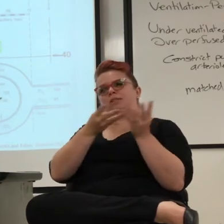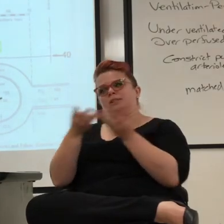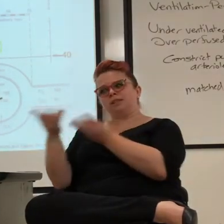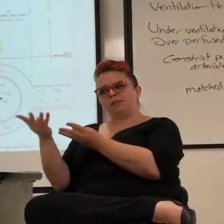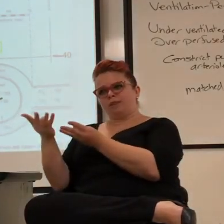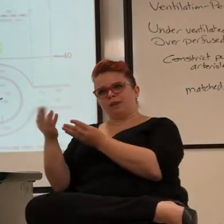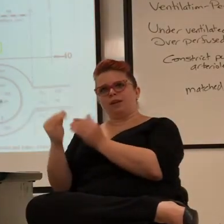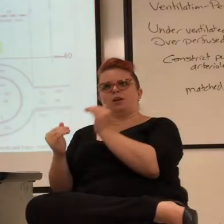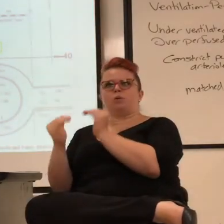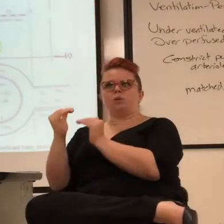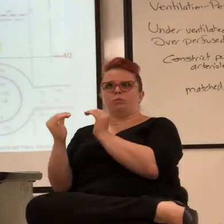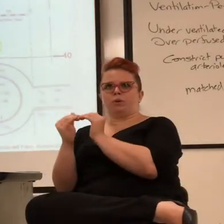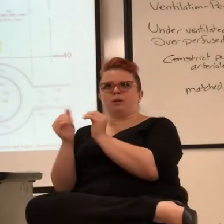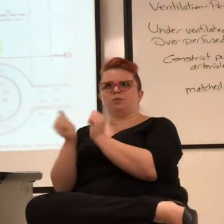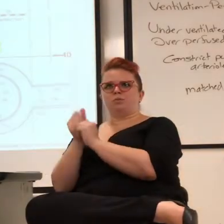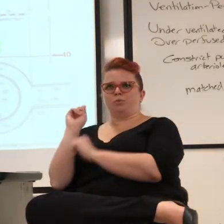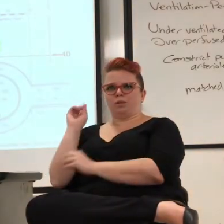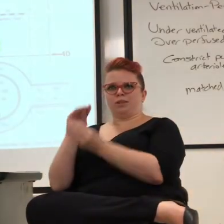numbers more or less.